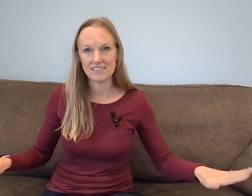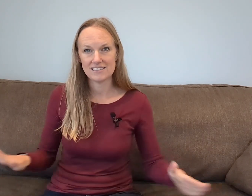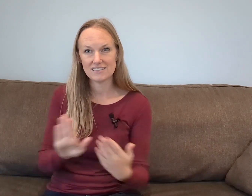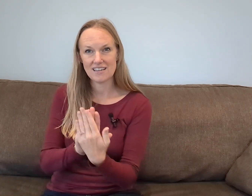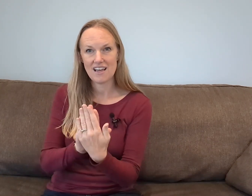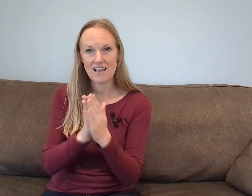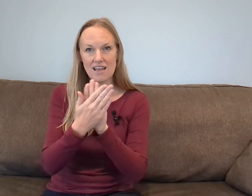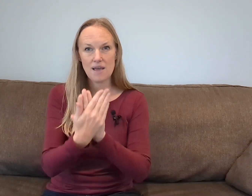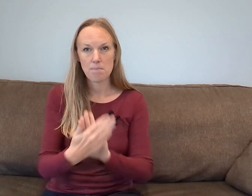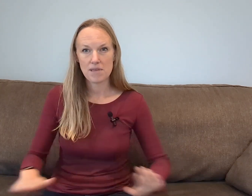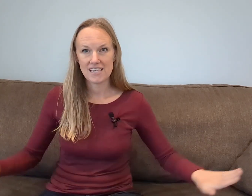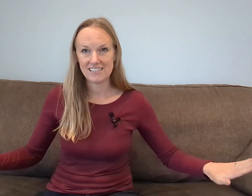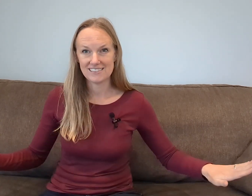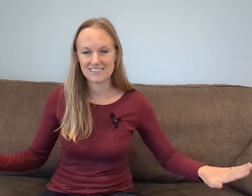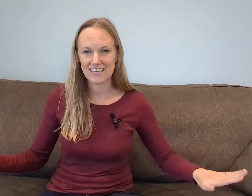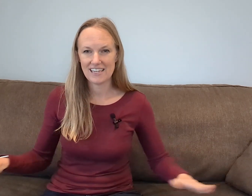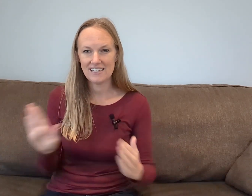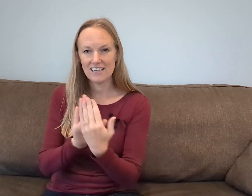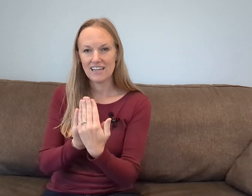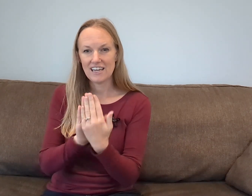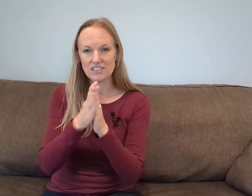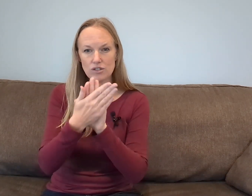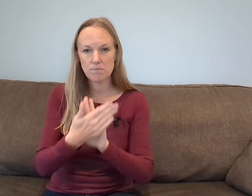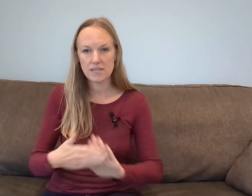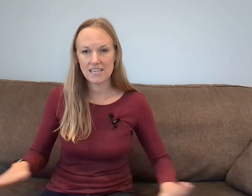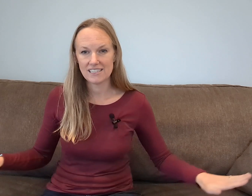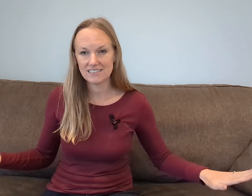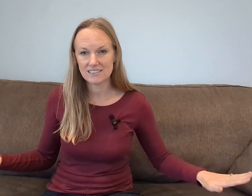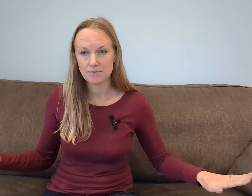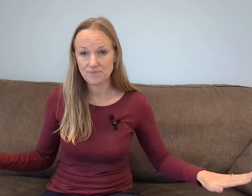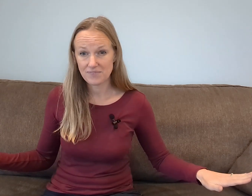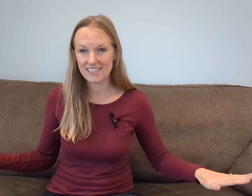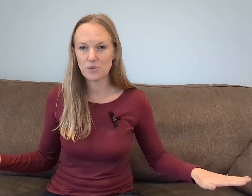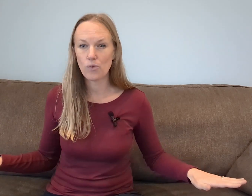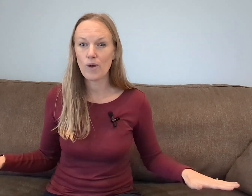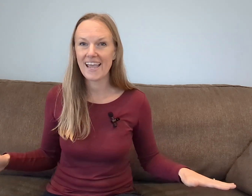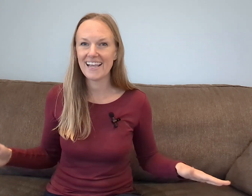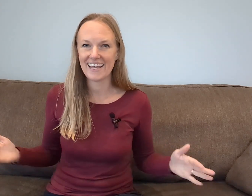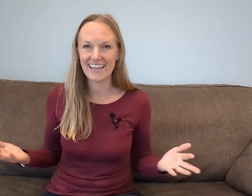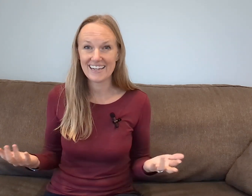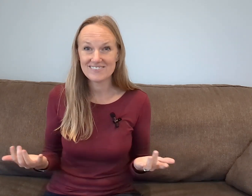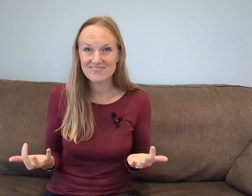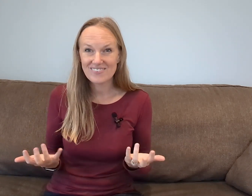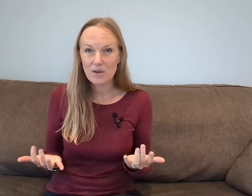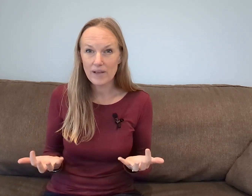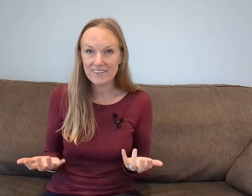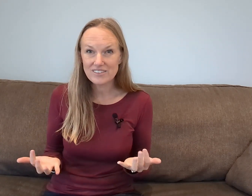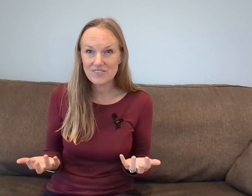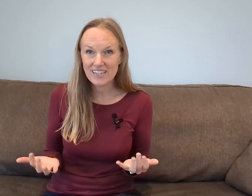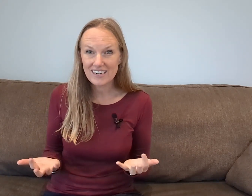Peace. Peace, okay? And your peace is waiting, wiggle those